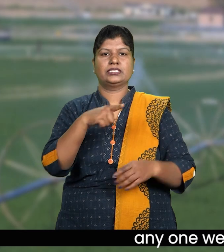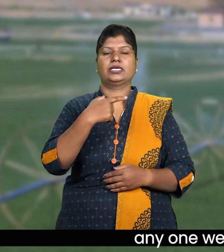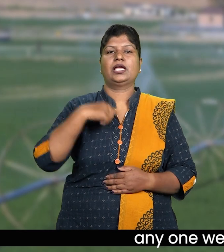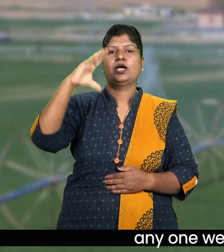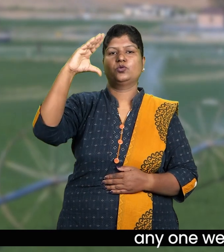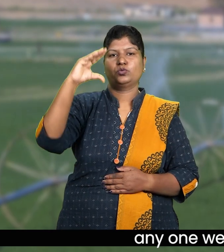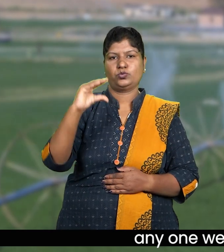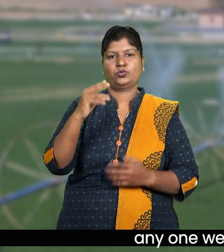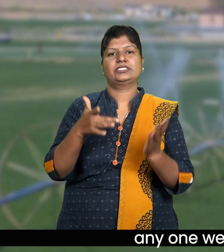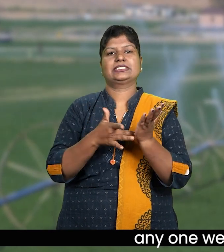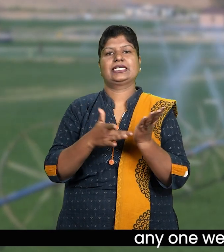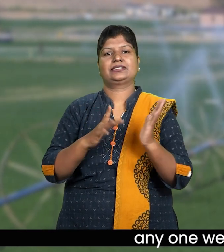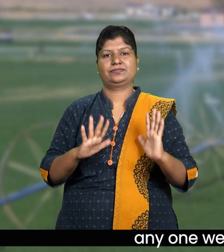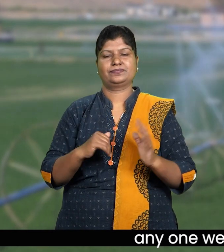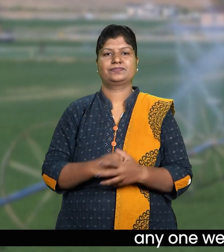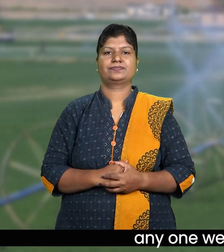reduced.